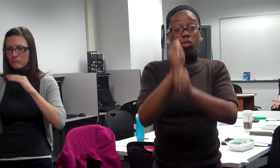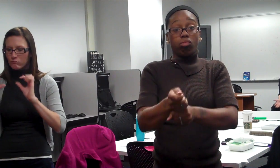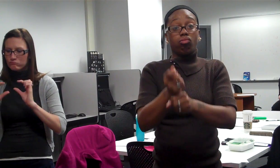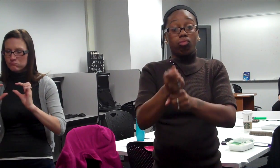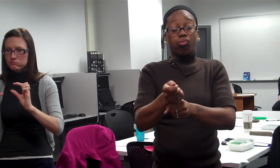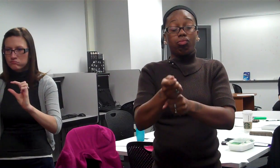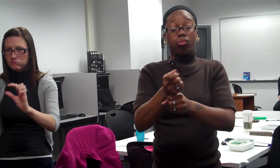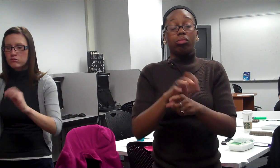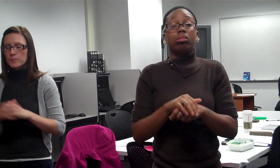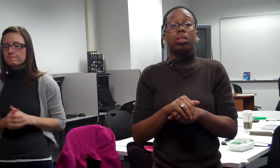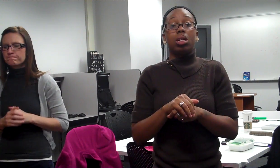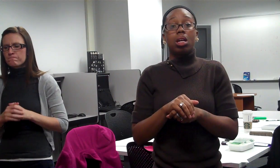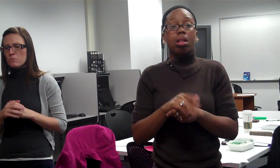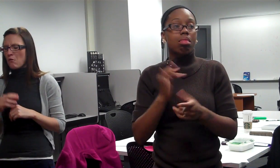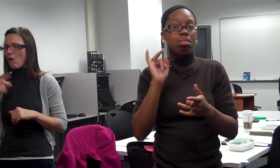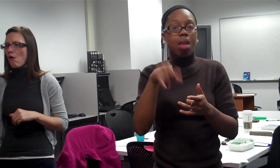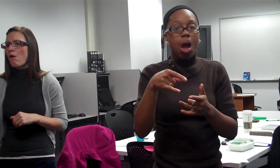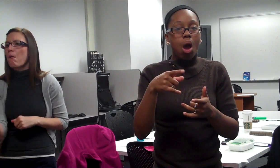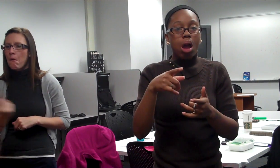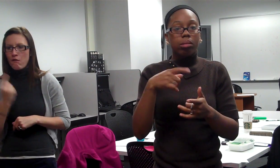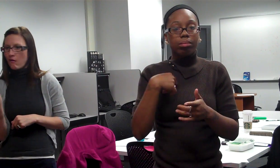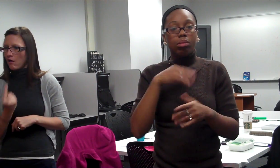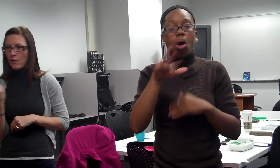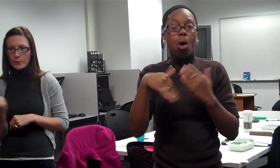goal, event, whatever you want to say. We do it a lot up in Wisconsin.